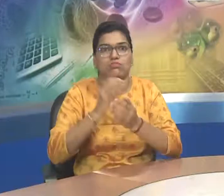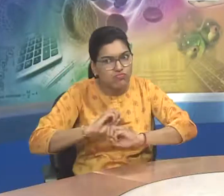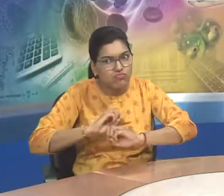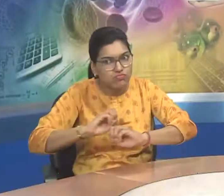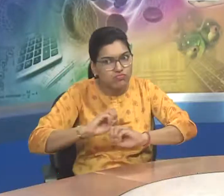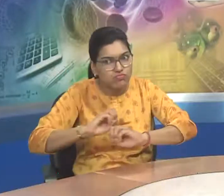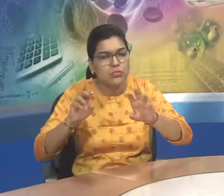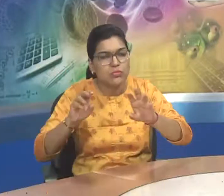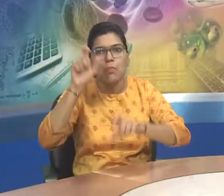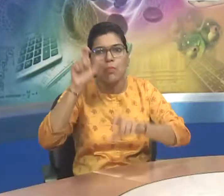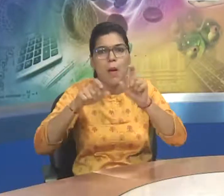disease.